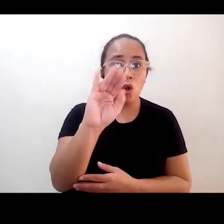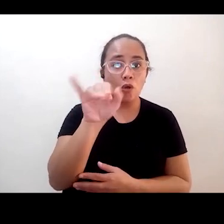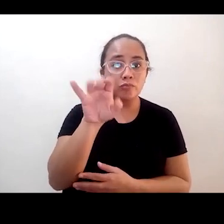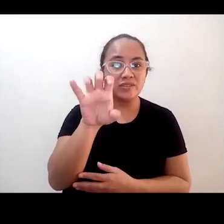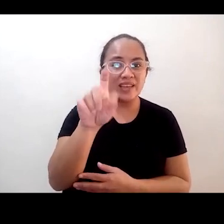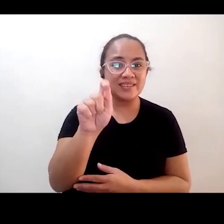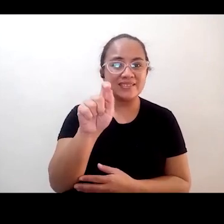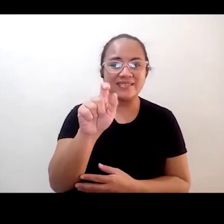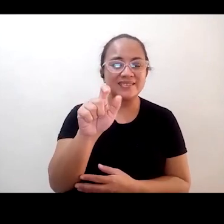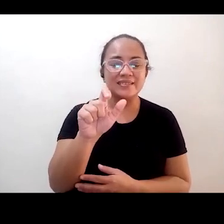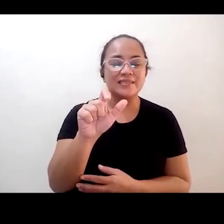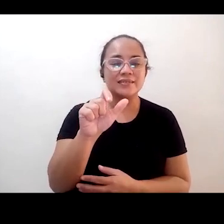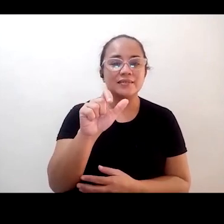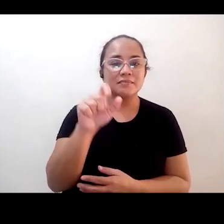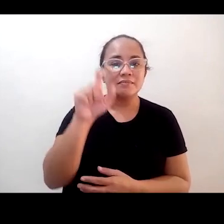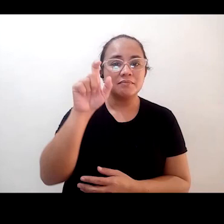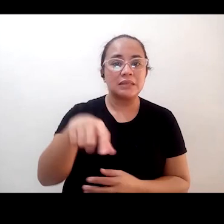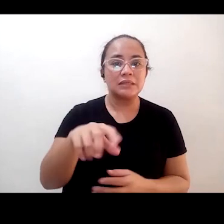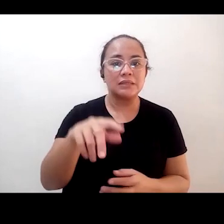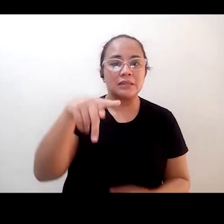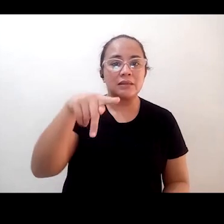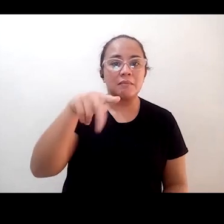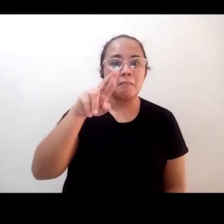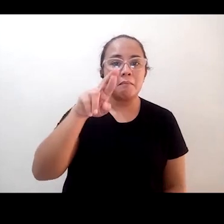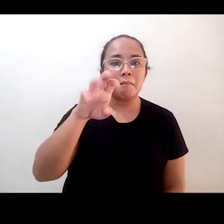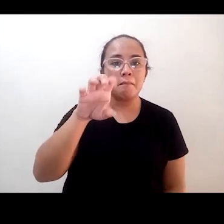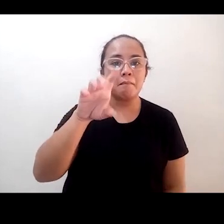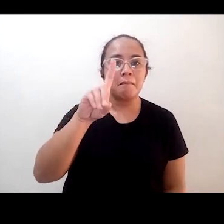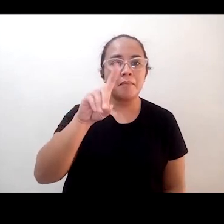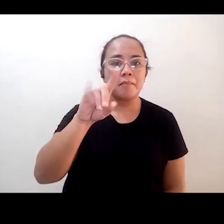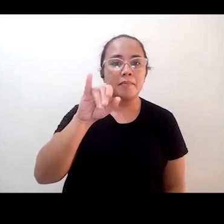for color what?